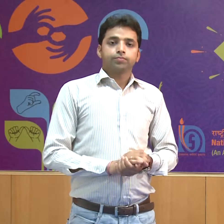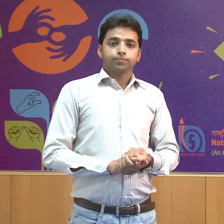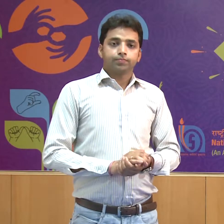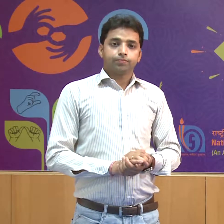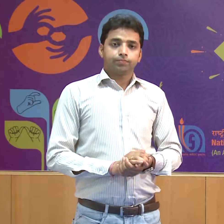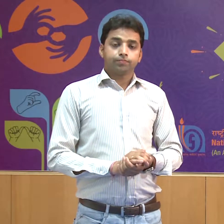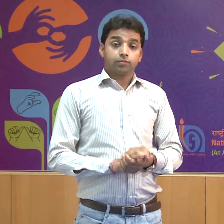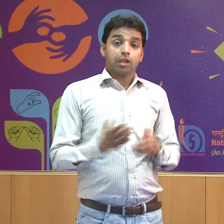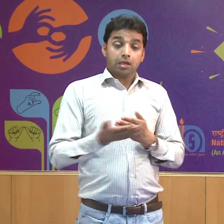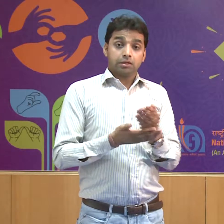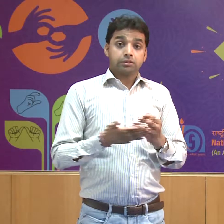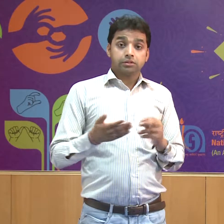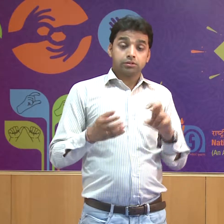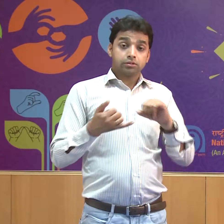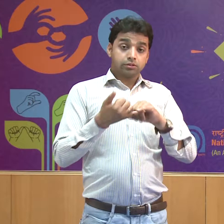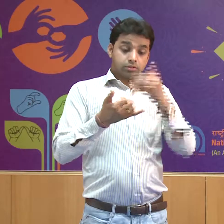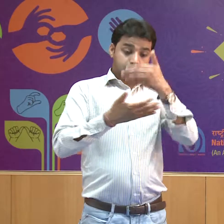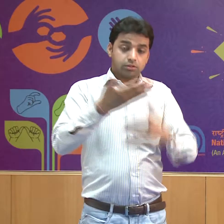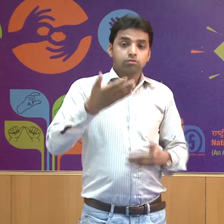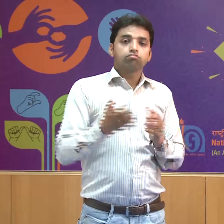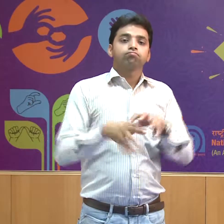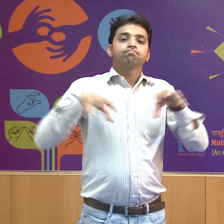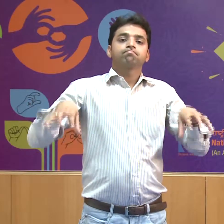The syllabus was divided into two parts: